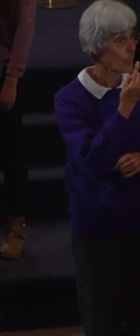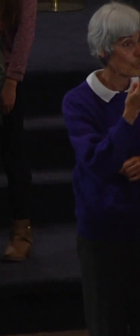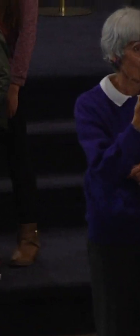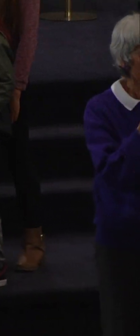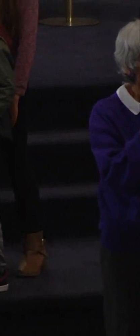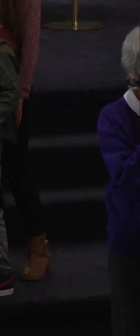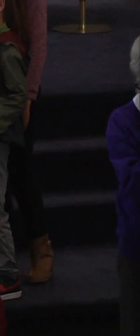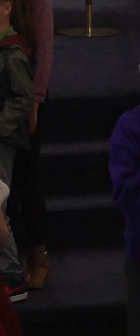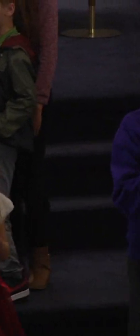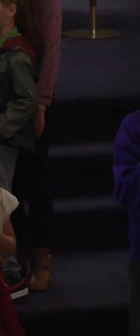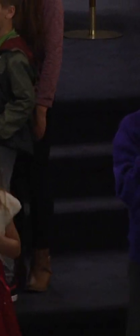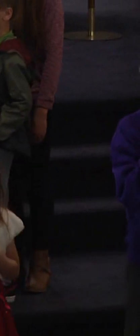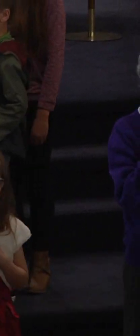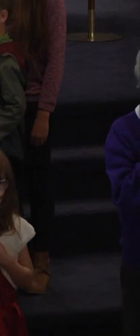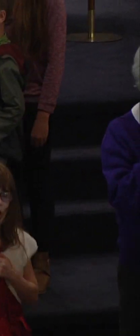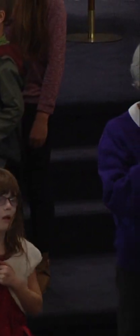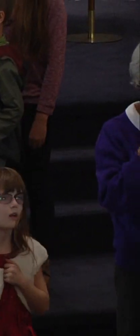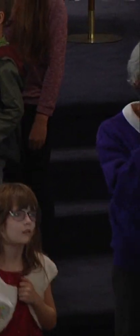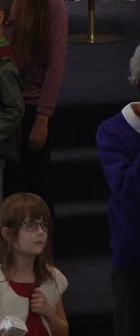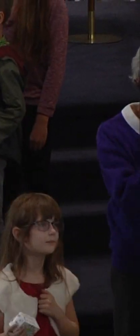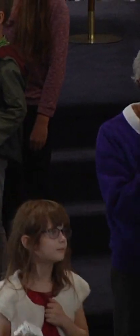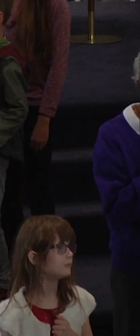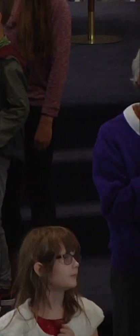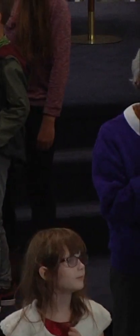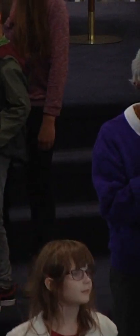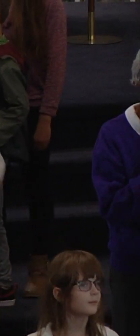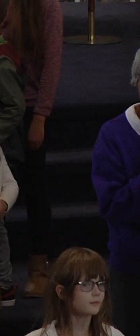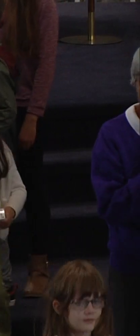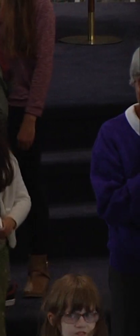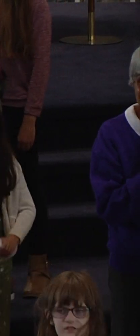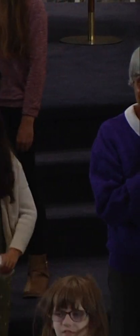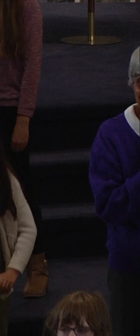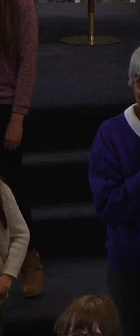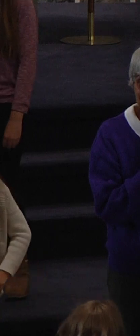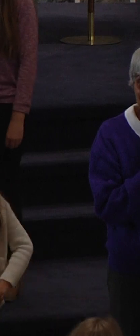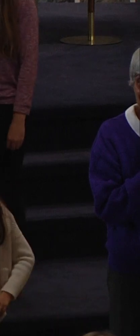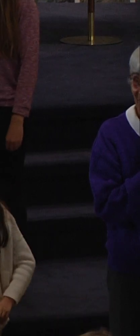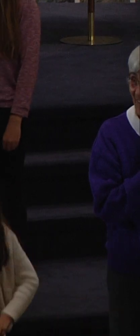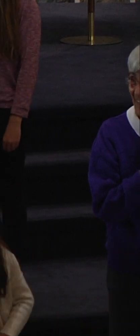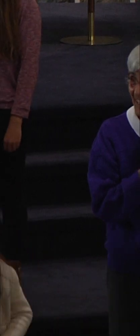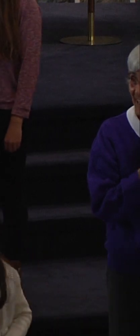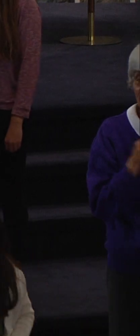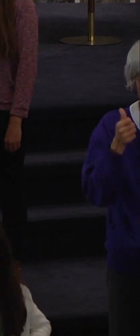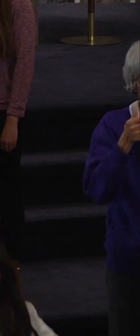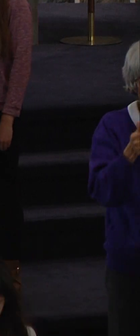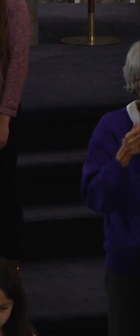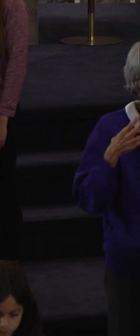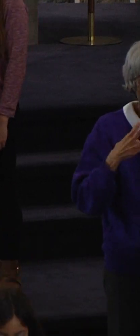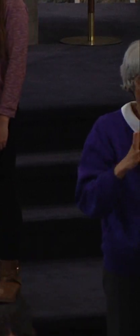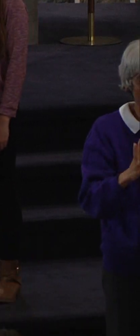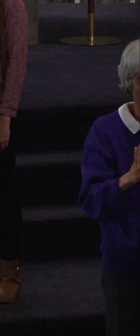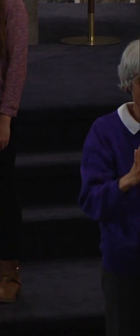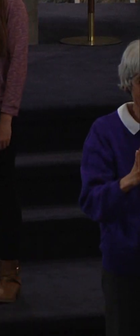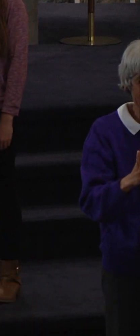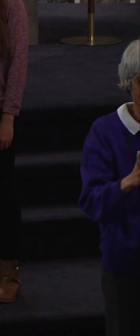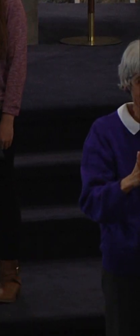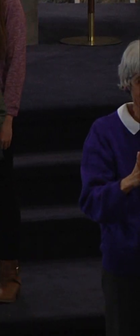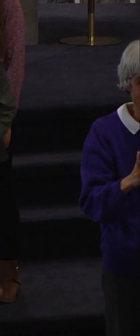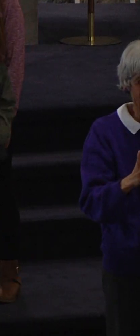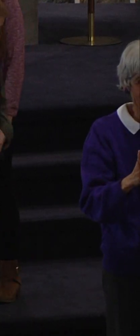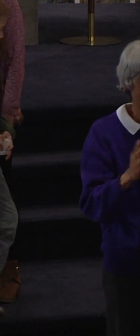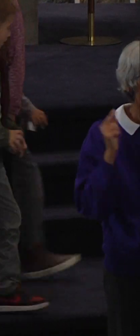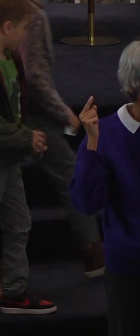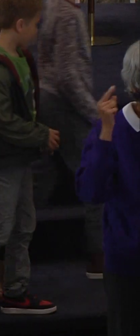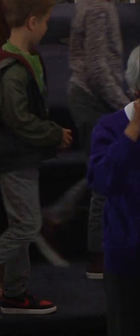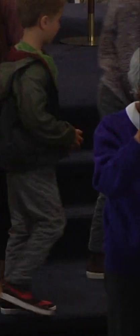One of the blessings to watch the kids participate in their own way in the mission of the